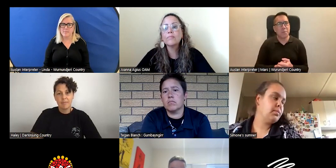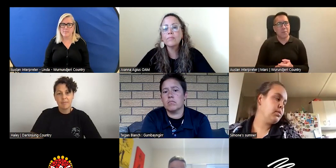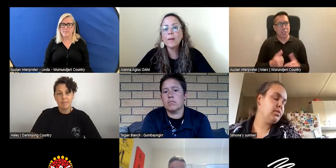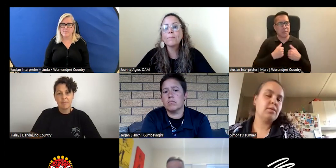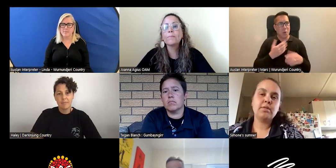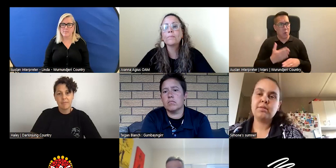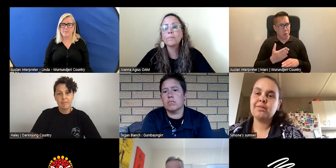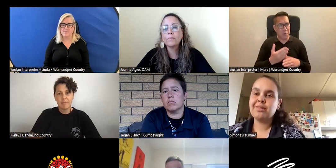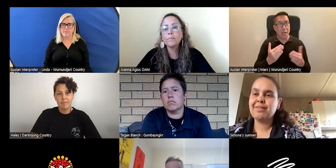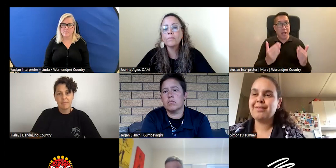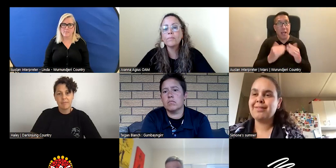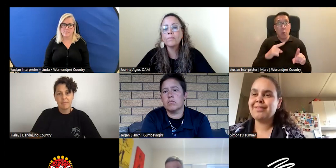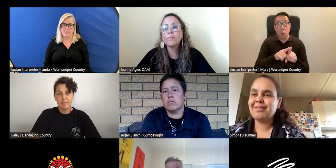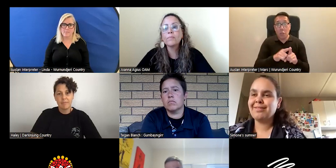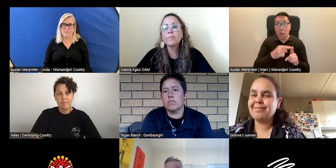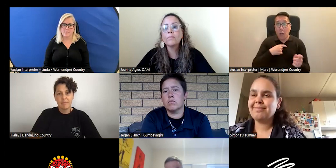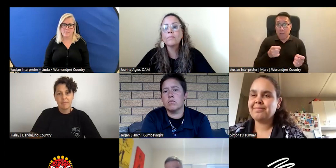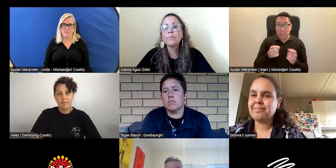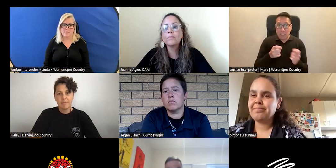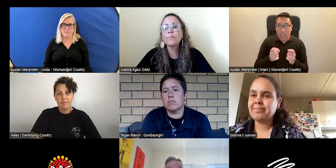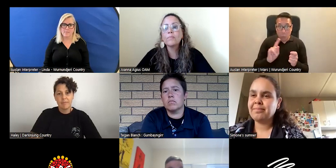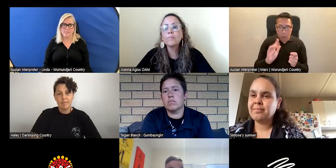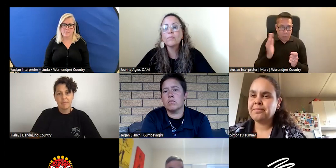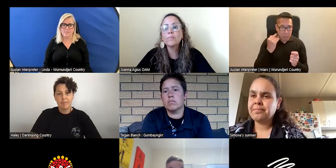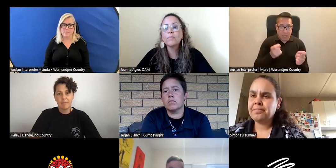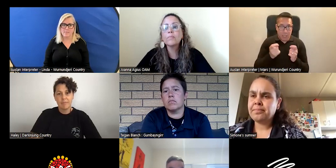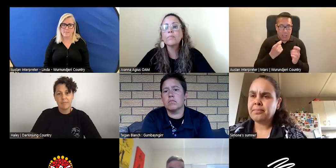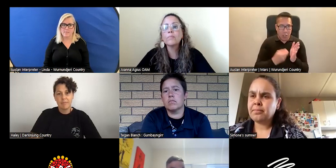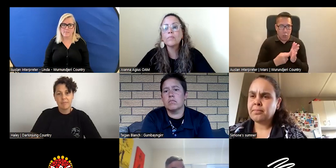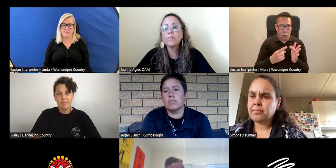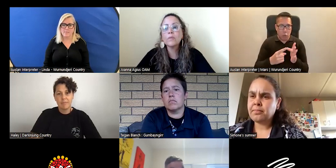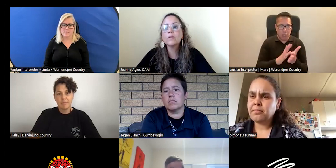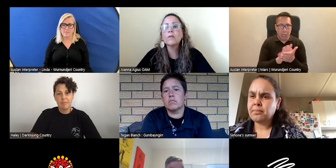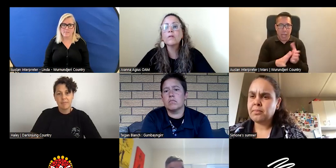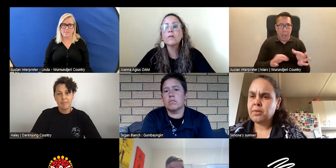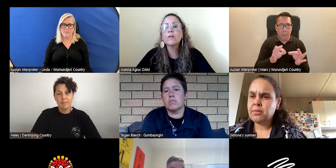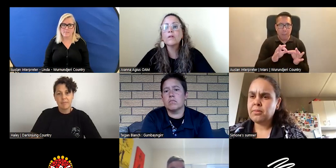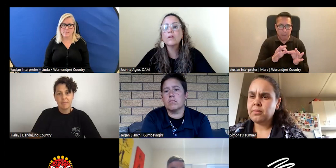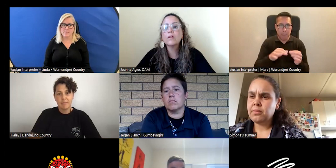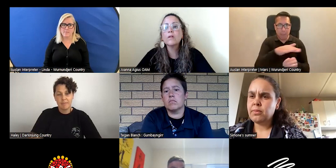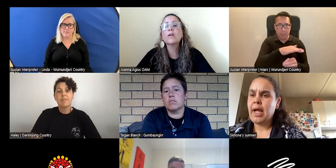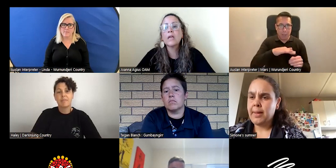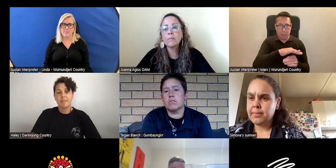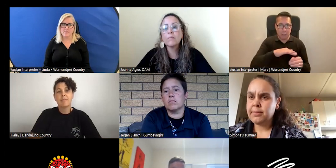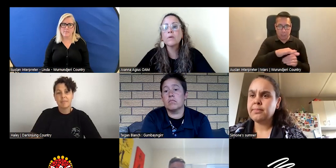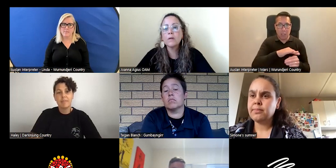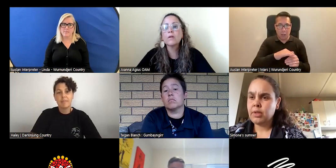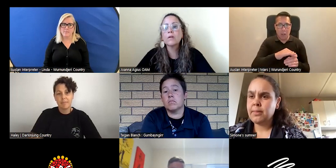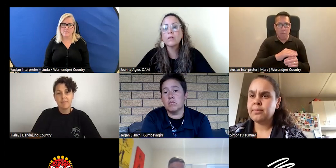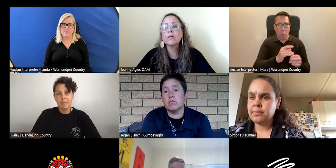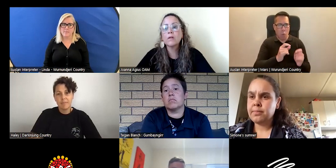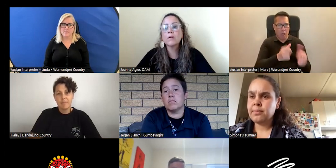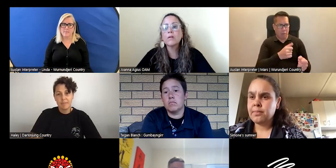I also was the facilitator at the Rehabilitations Program Branch in Corrections, which is working